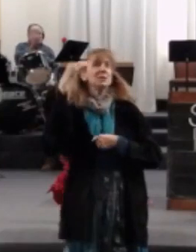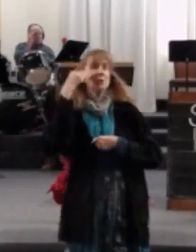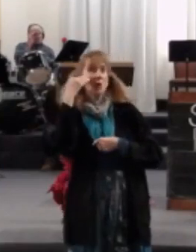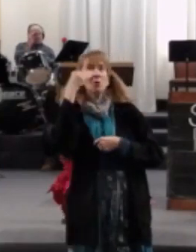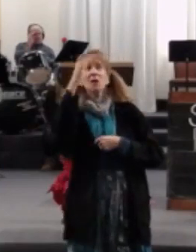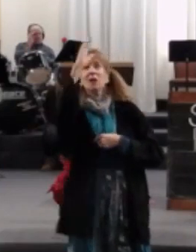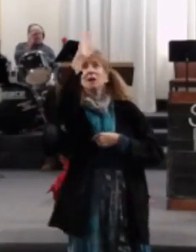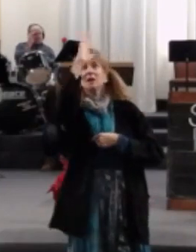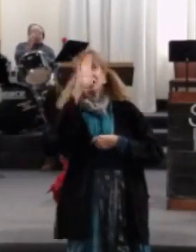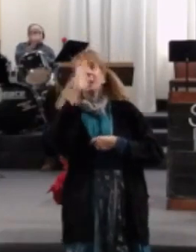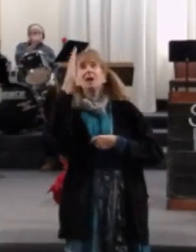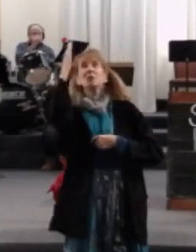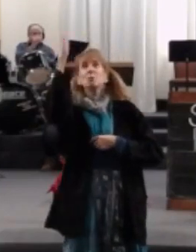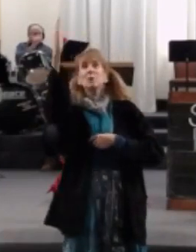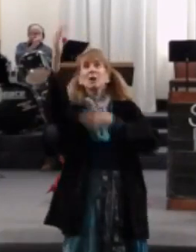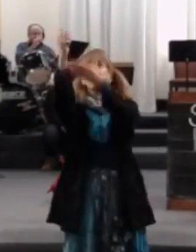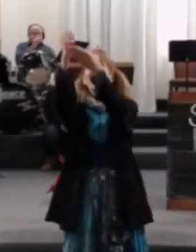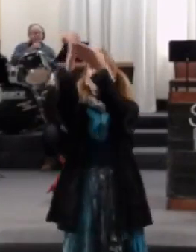pull through this.